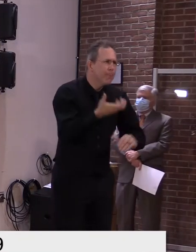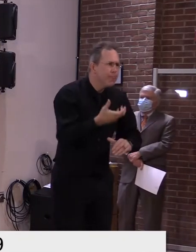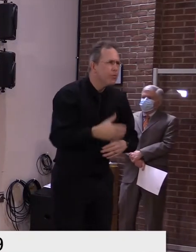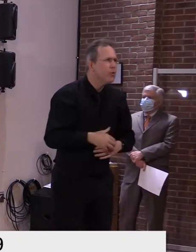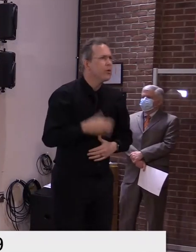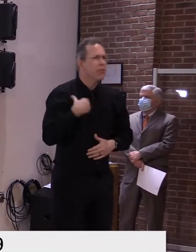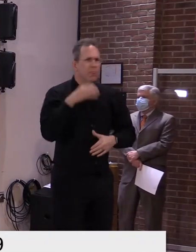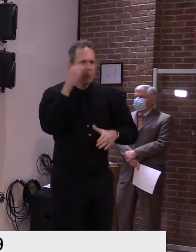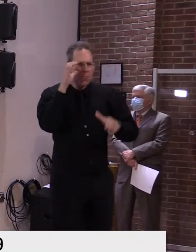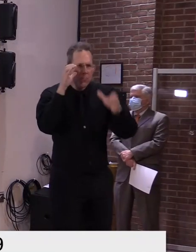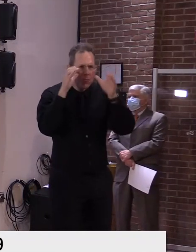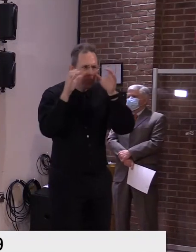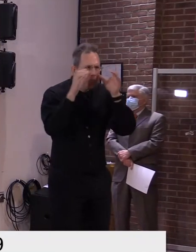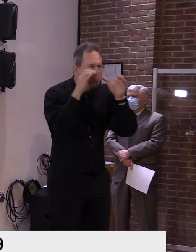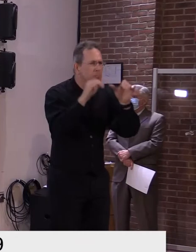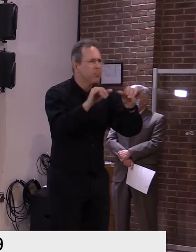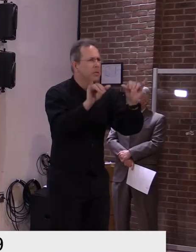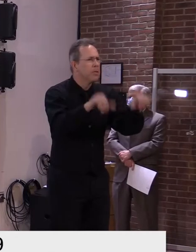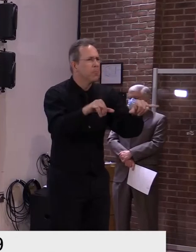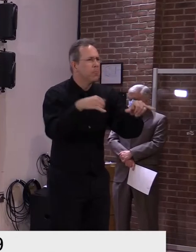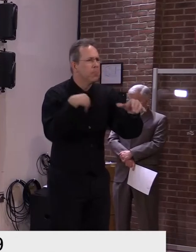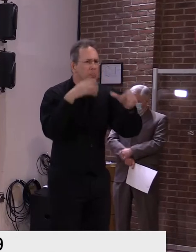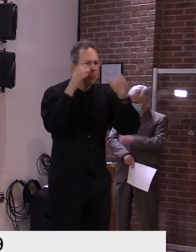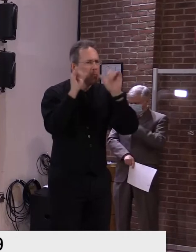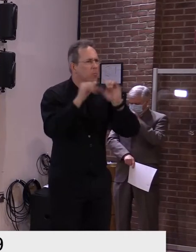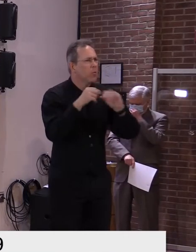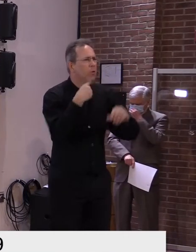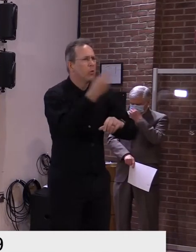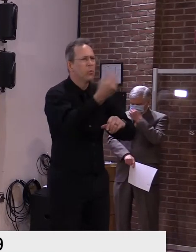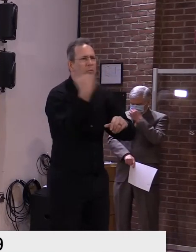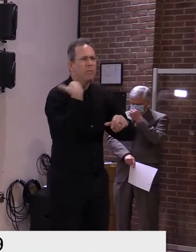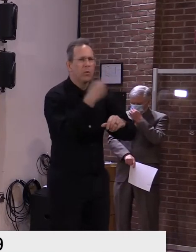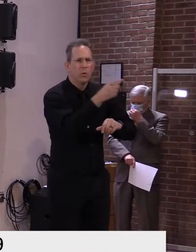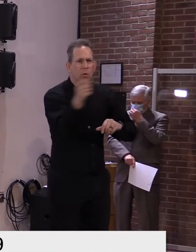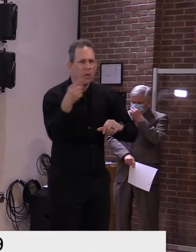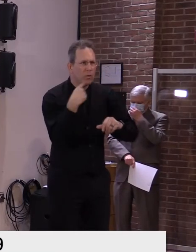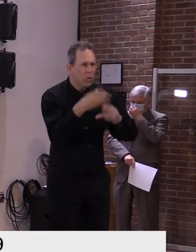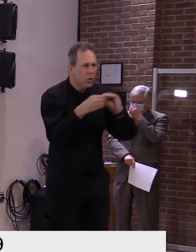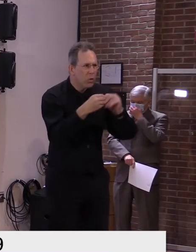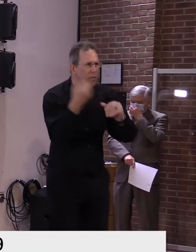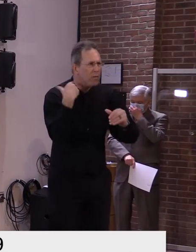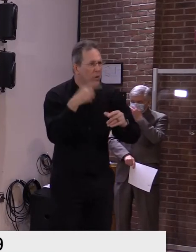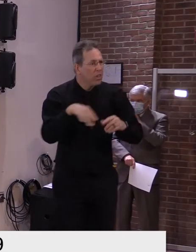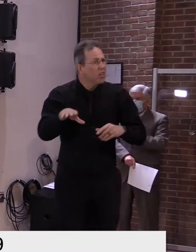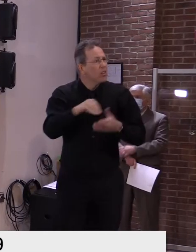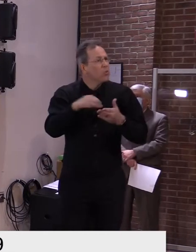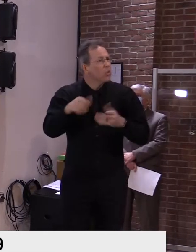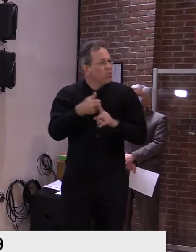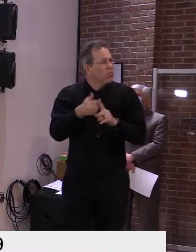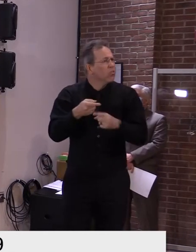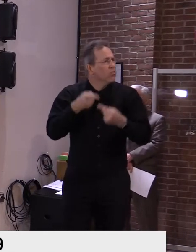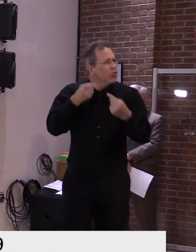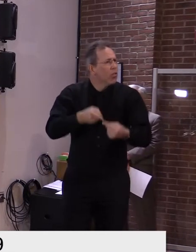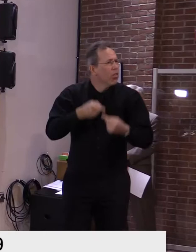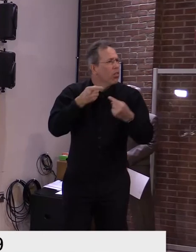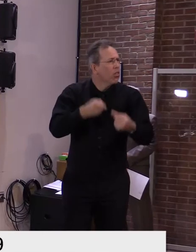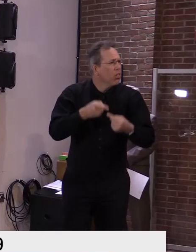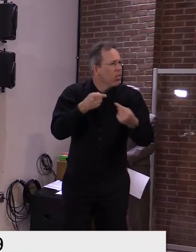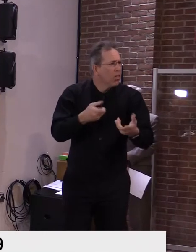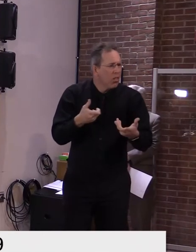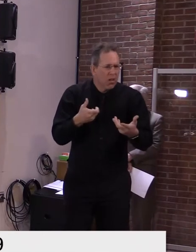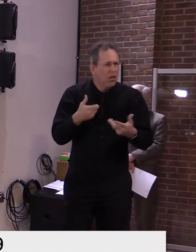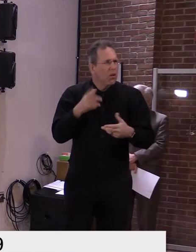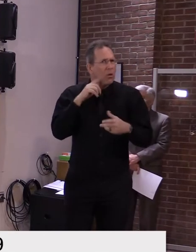briefings. Our kids are struggling and we must pay attention and do all we can to support them.